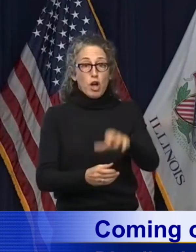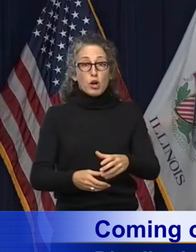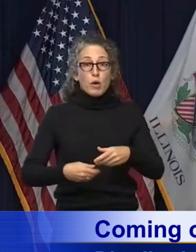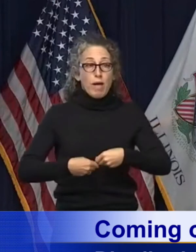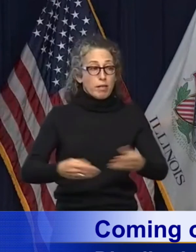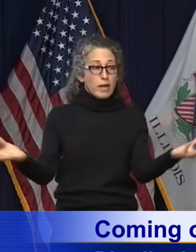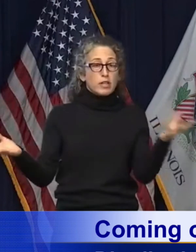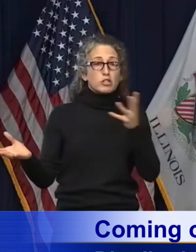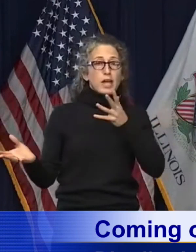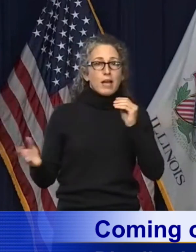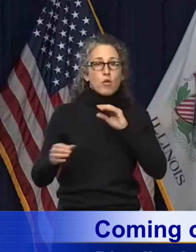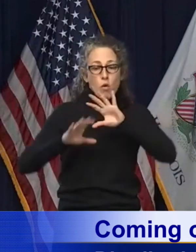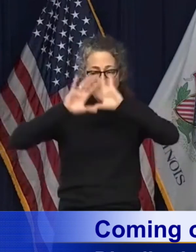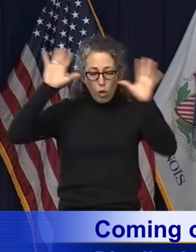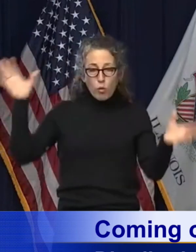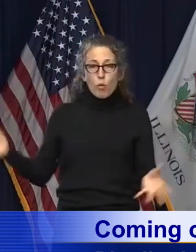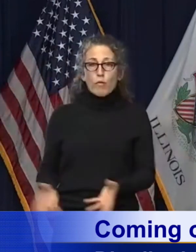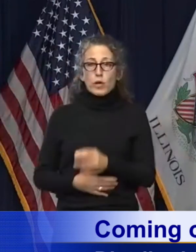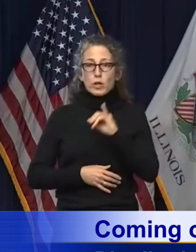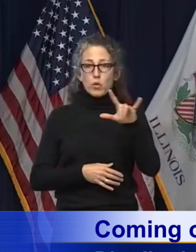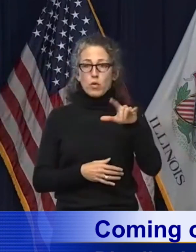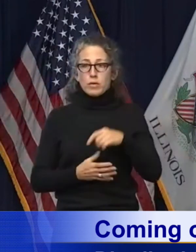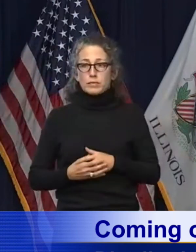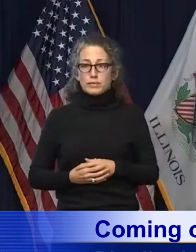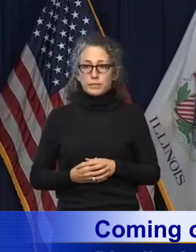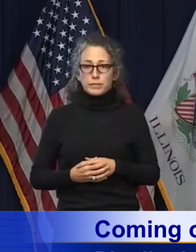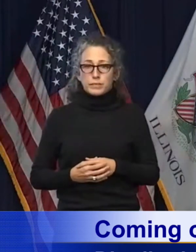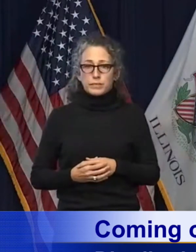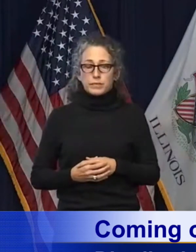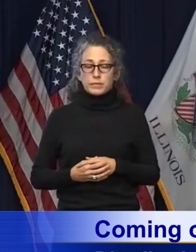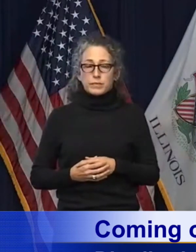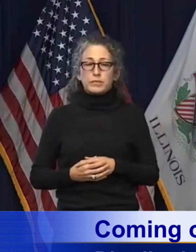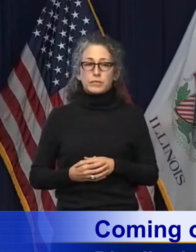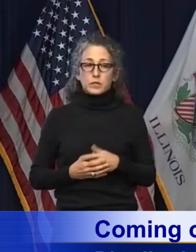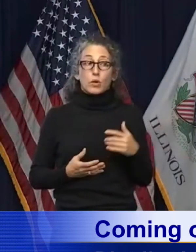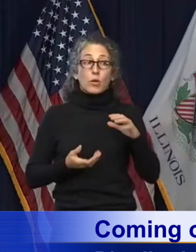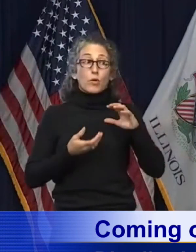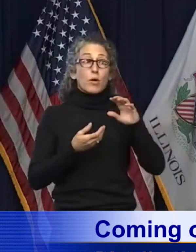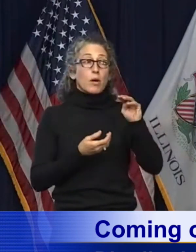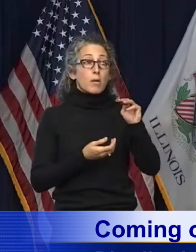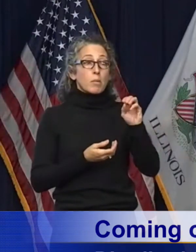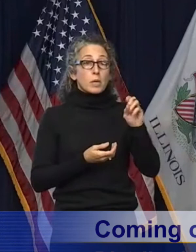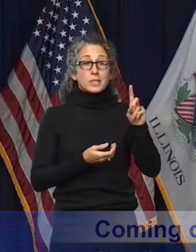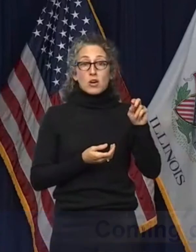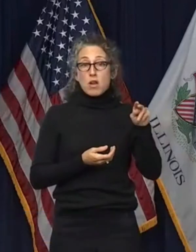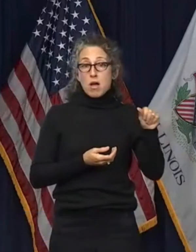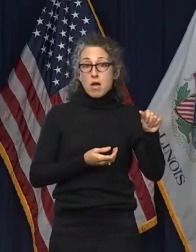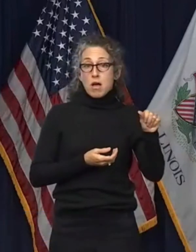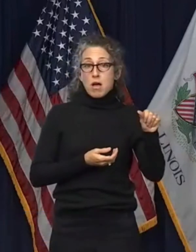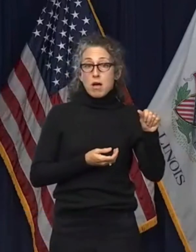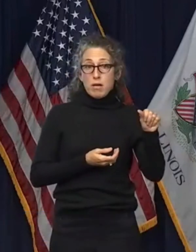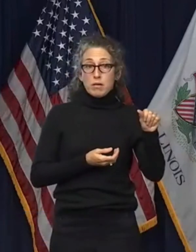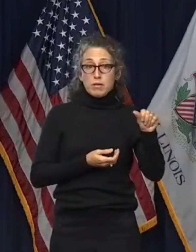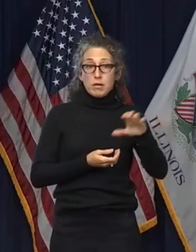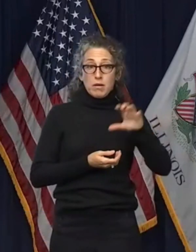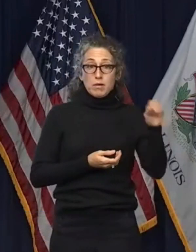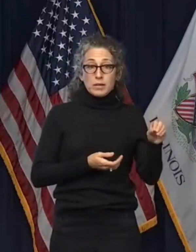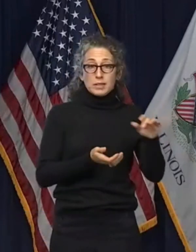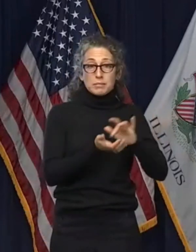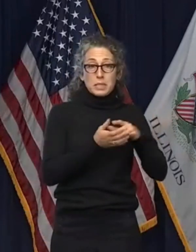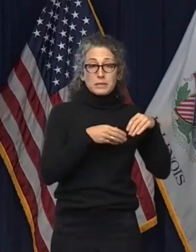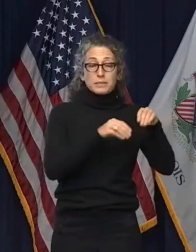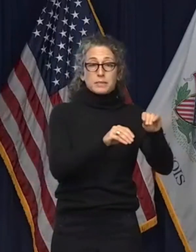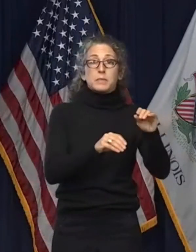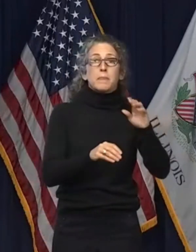entire state. And we have gotten numbers for Moderna, assuming, again, based on the supposition of